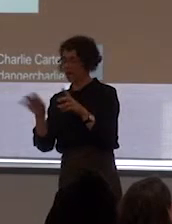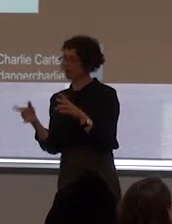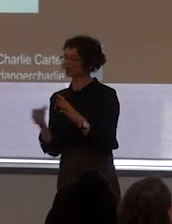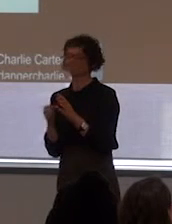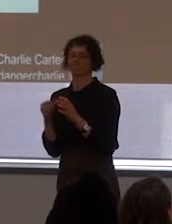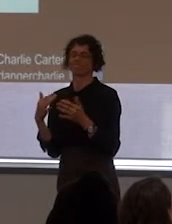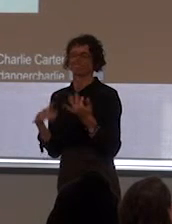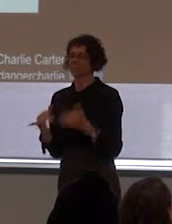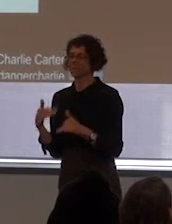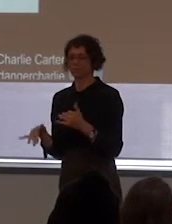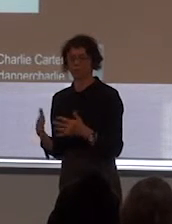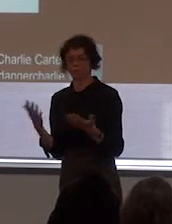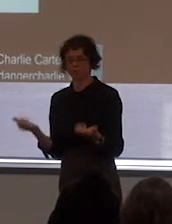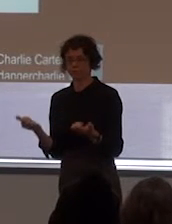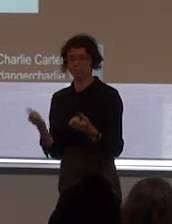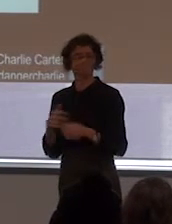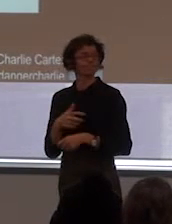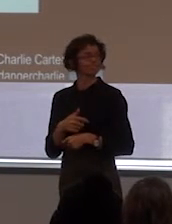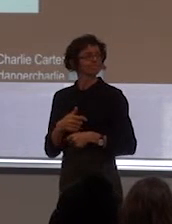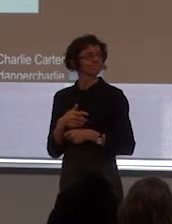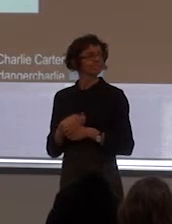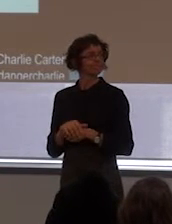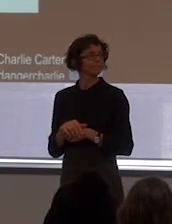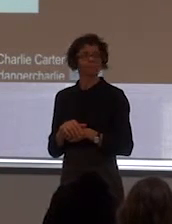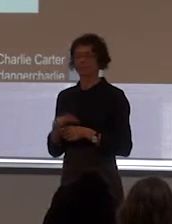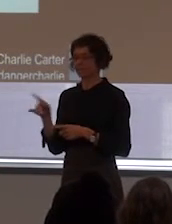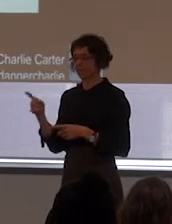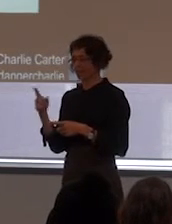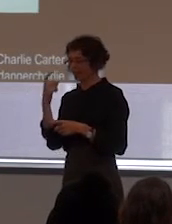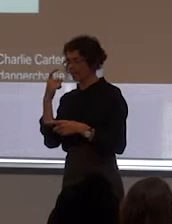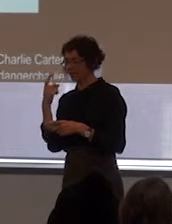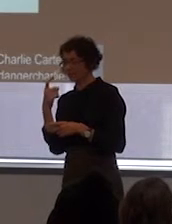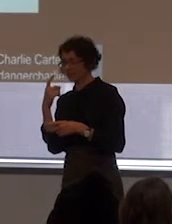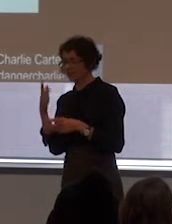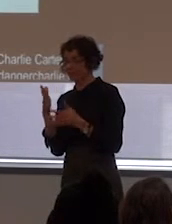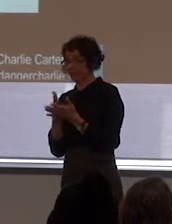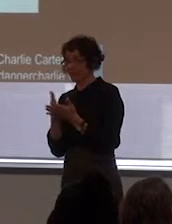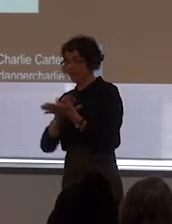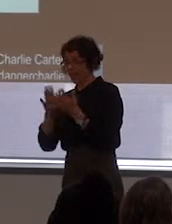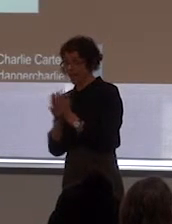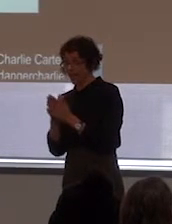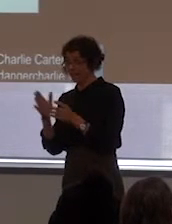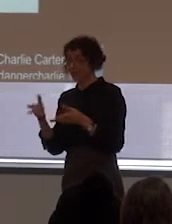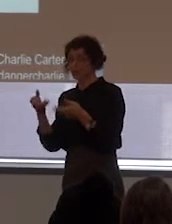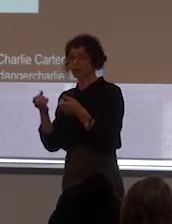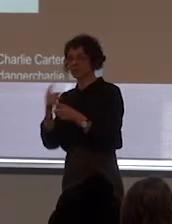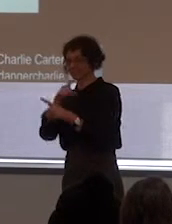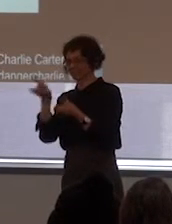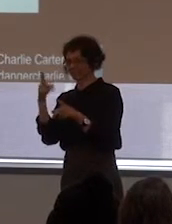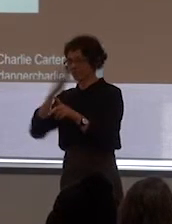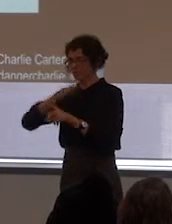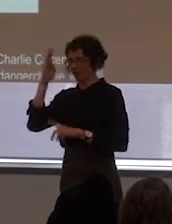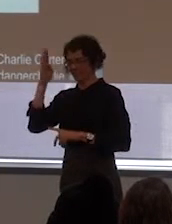pain. And what better way to get completely blind drunk? And you can just blame it on the CAPTCHAs. So the